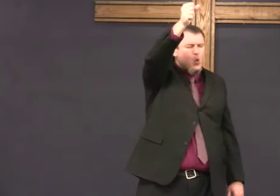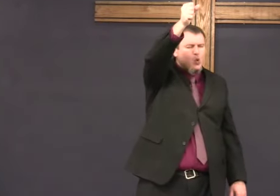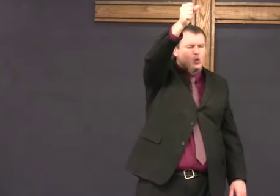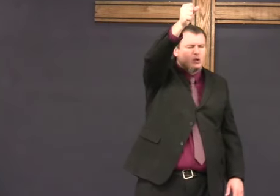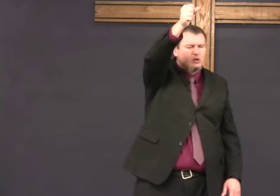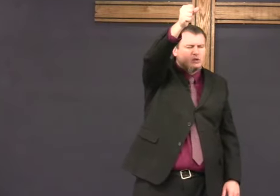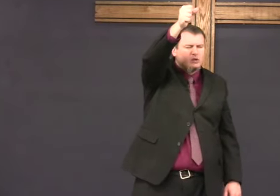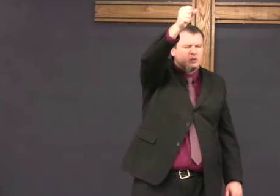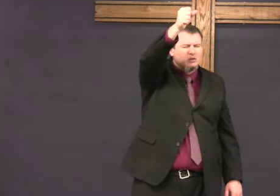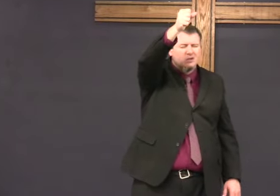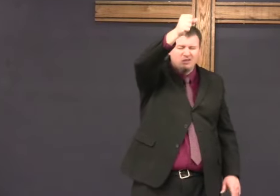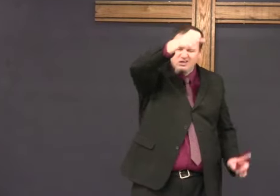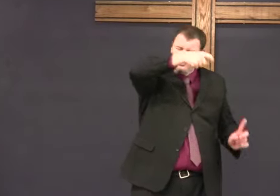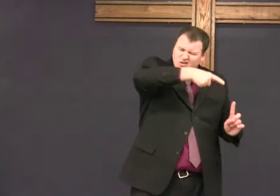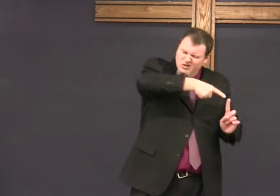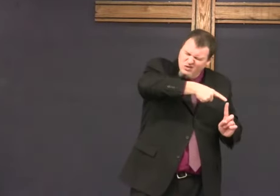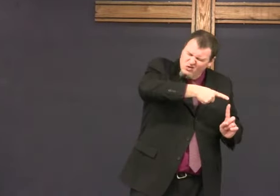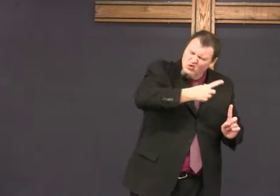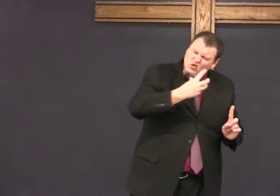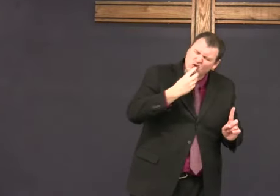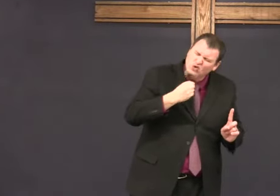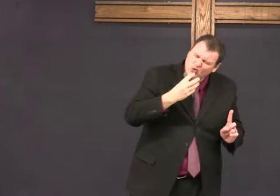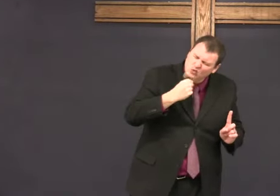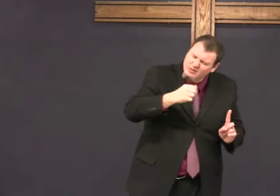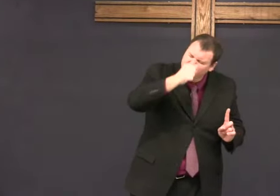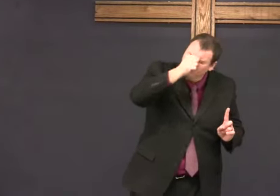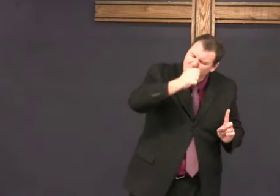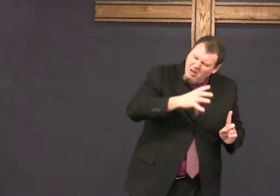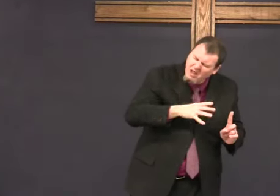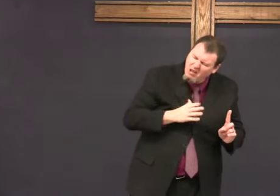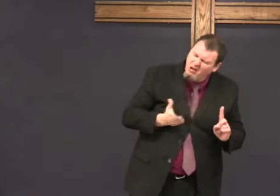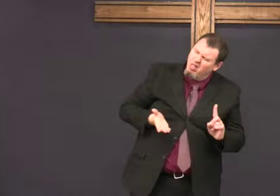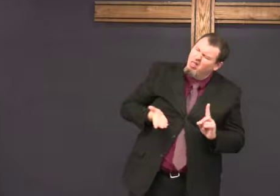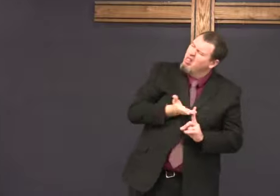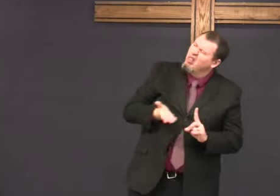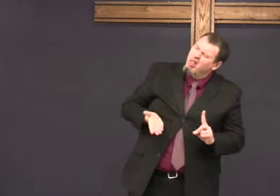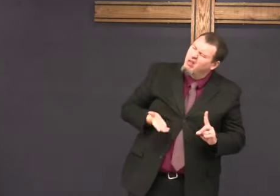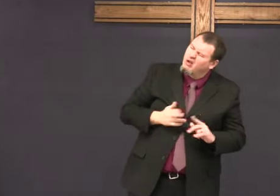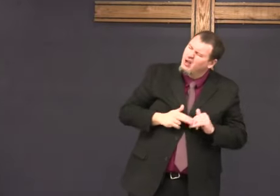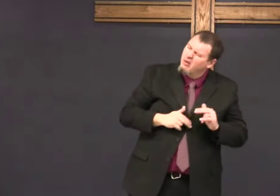hold becomes a lost opportunity or